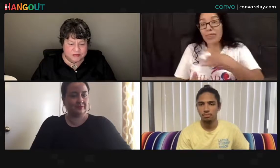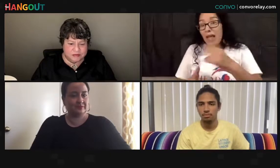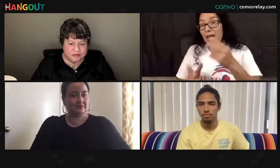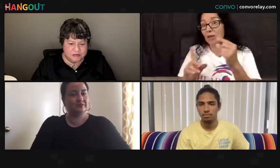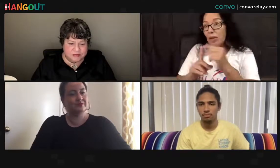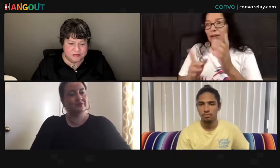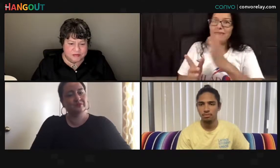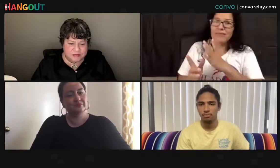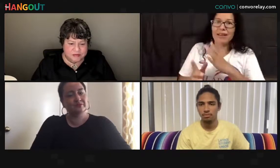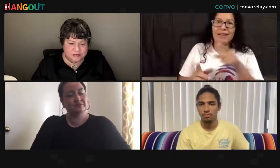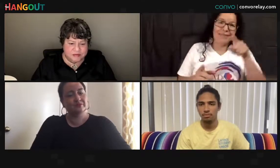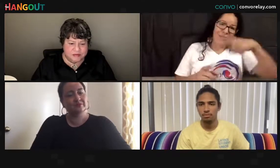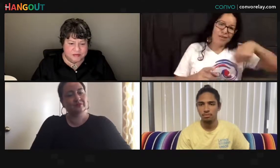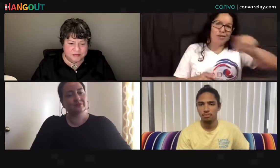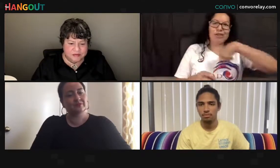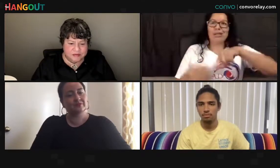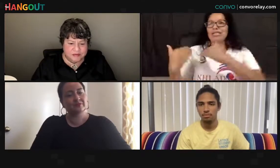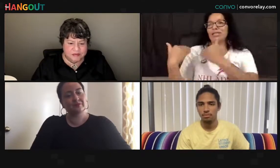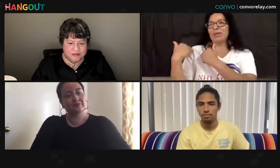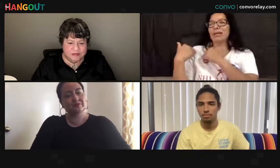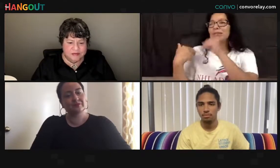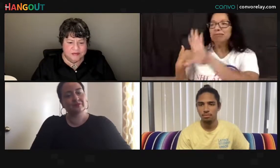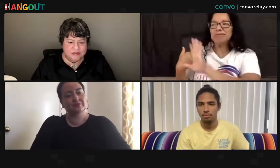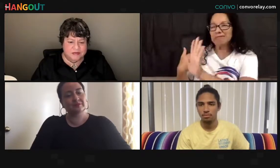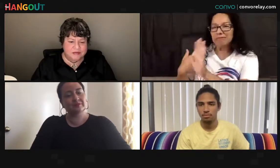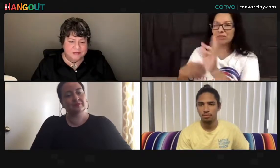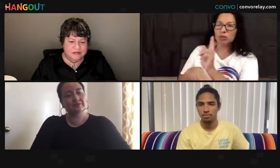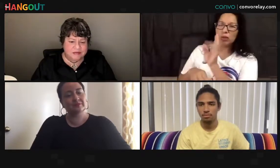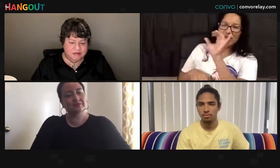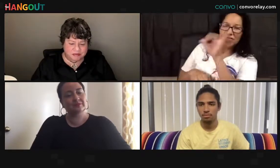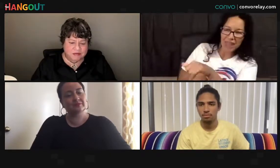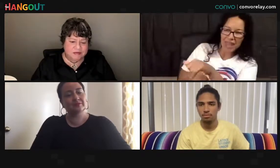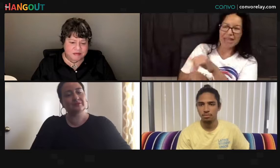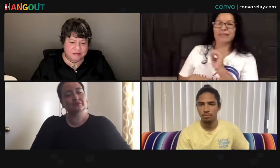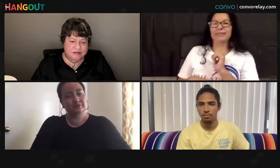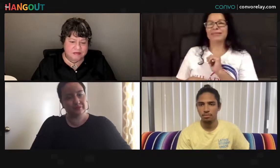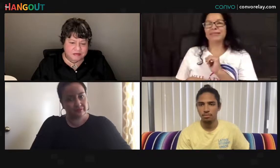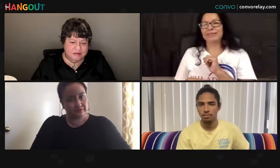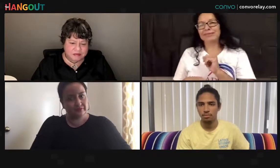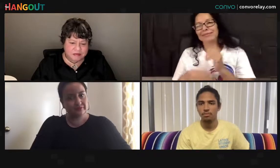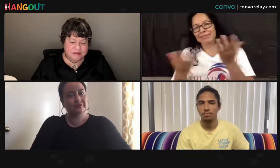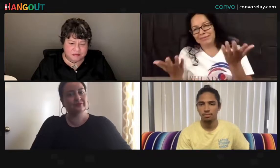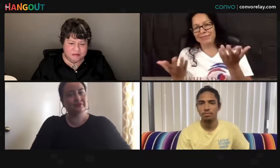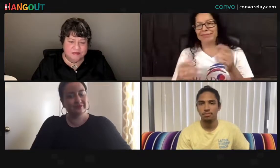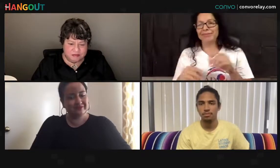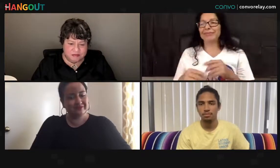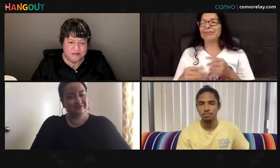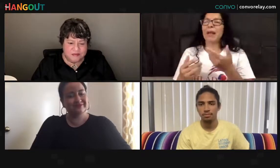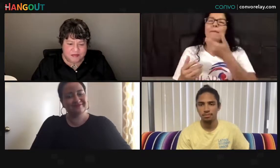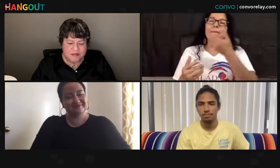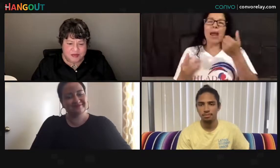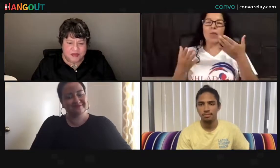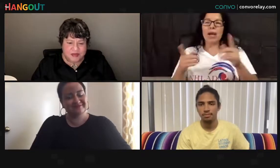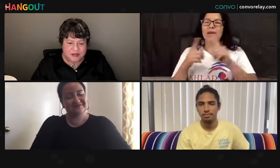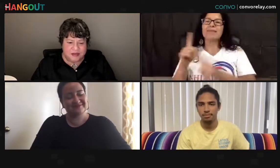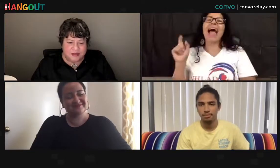Hispanic. I know some of us don't like that term Hispanic, and that I think that should be your responsibility to say this is my sign